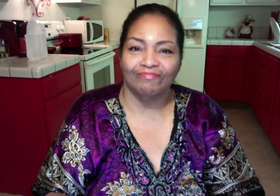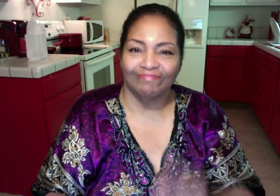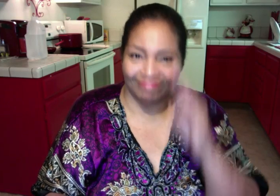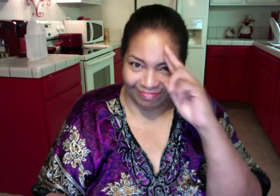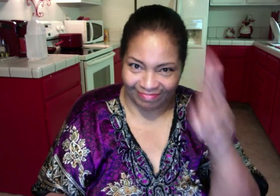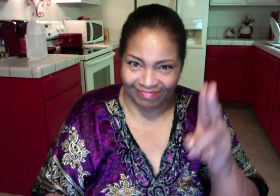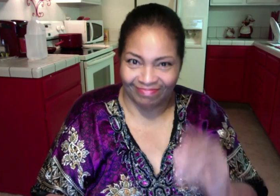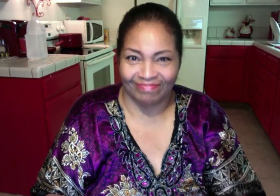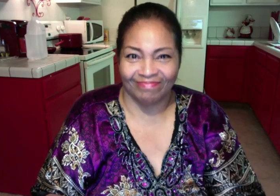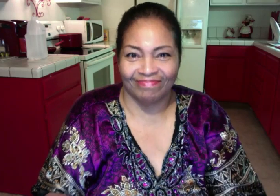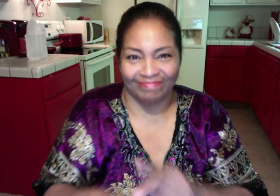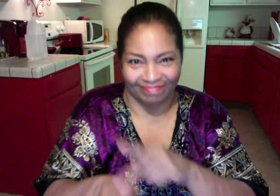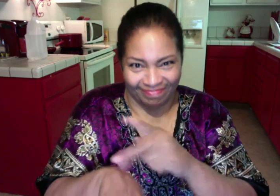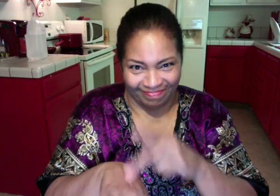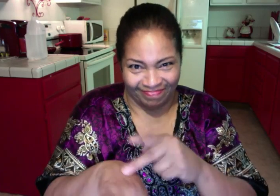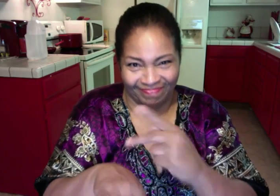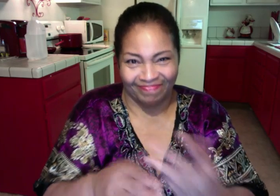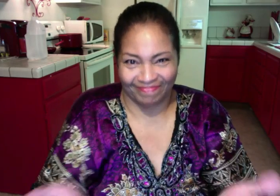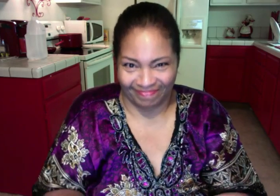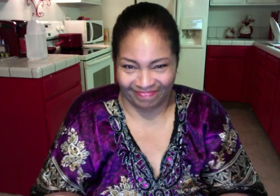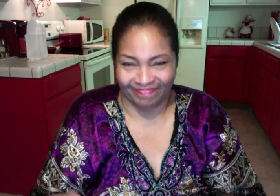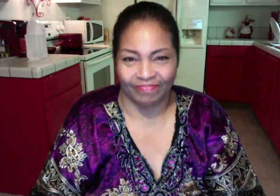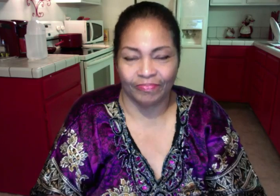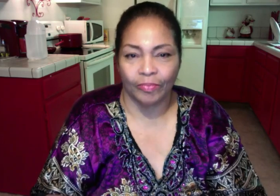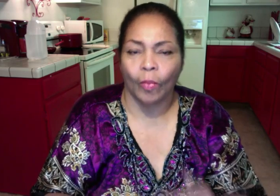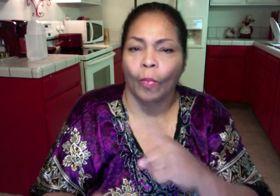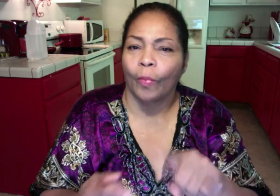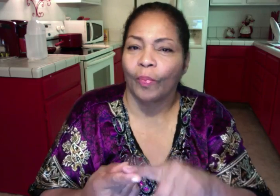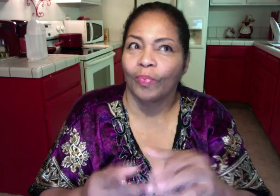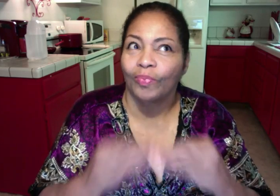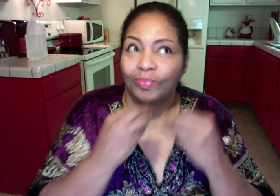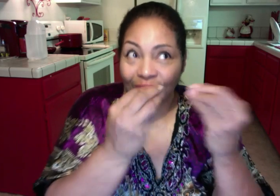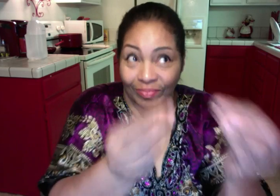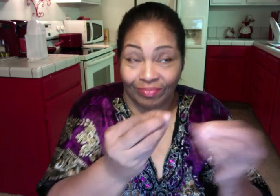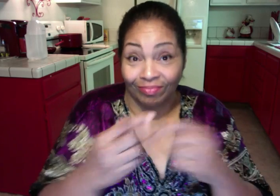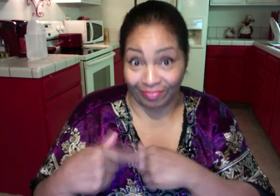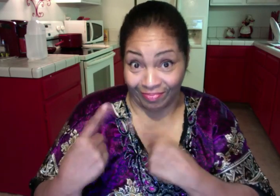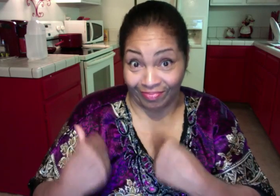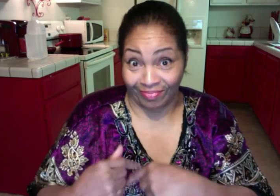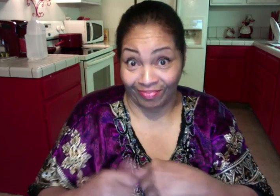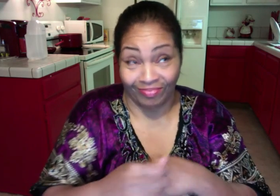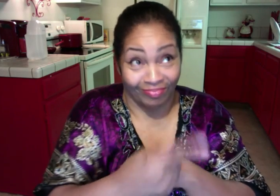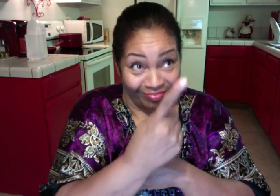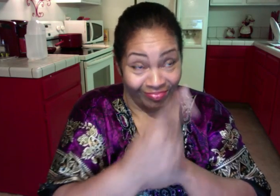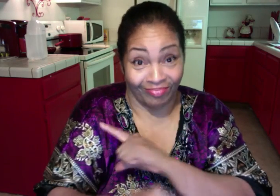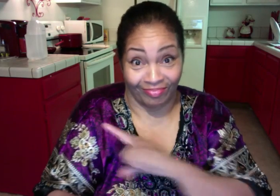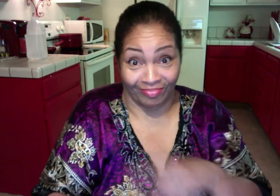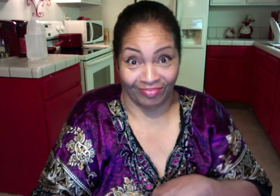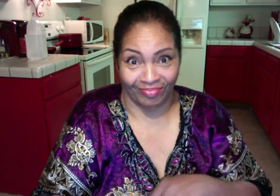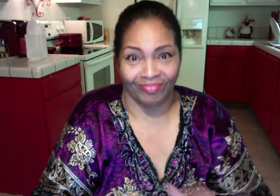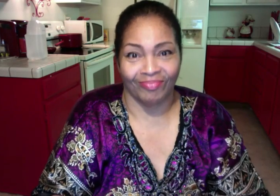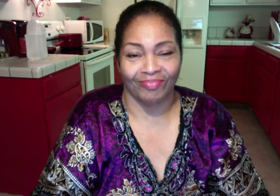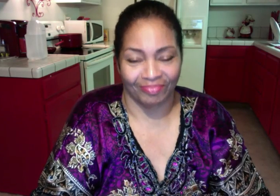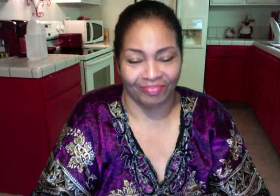There are times when you first give your heart to the Lord, like some of you have, you will find that you really